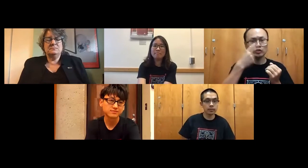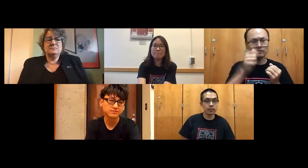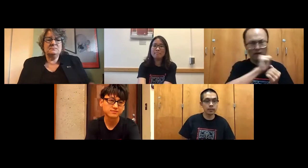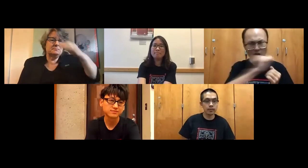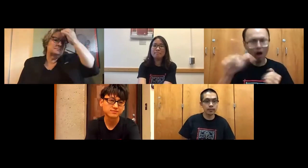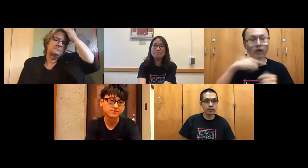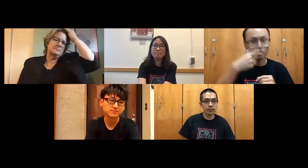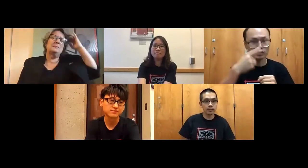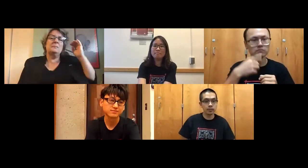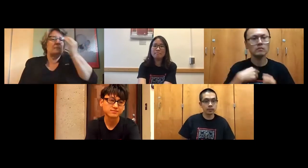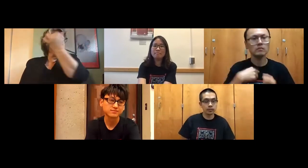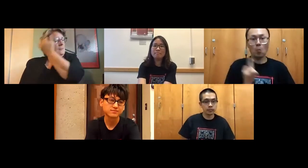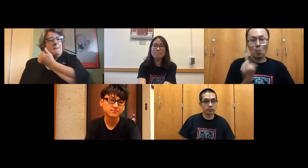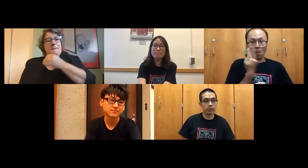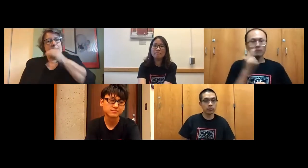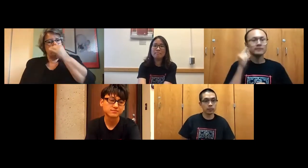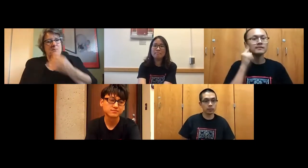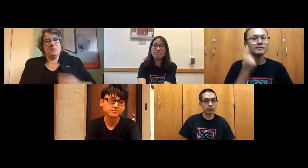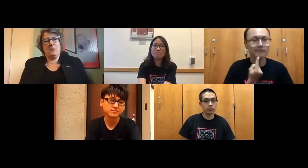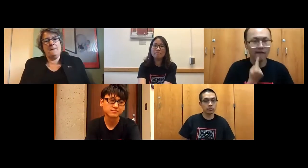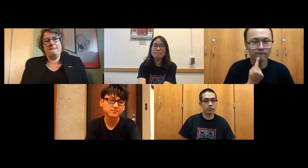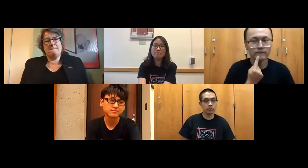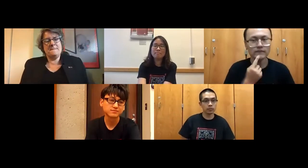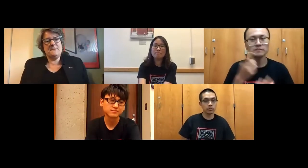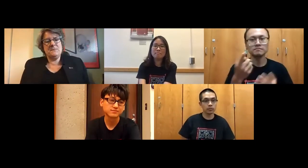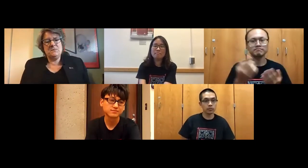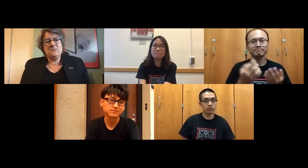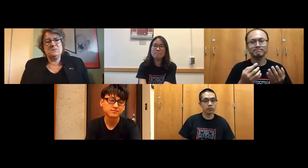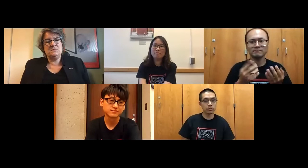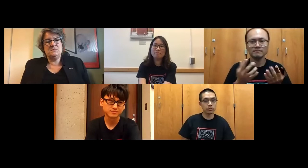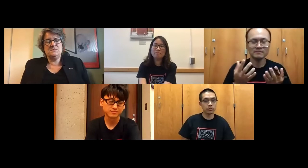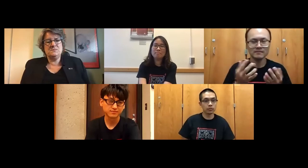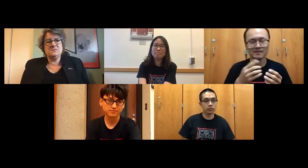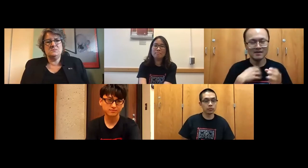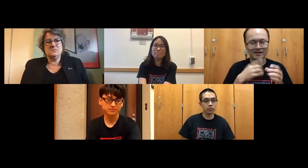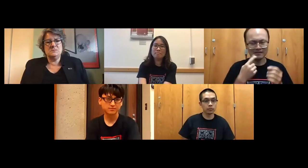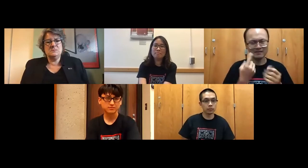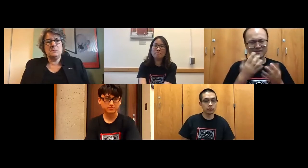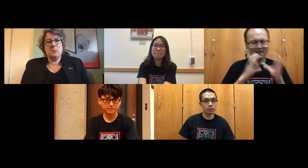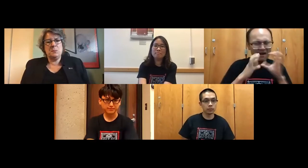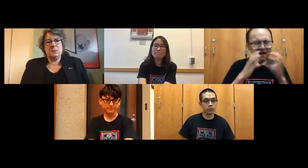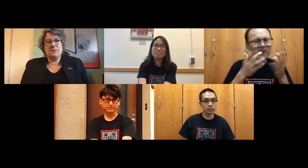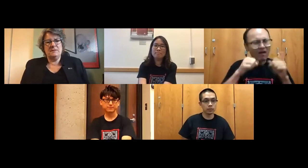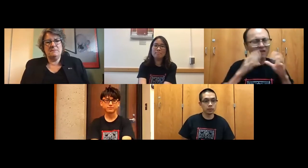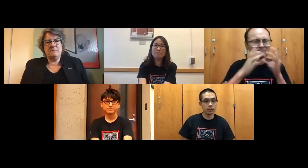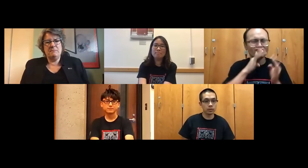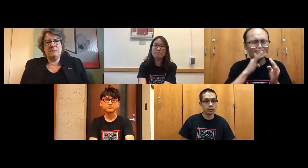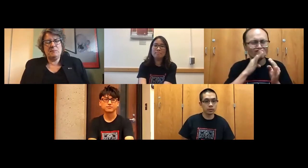This is GU1. So I'm the only deaf one in my family. Everyone else is hearing.